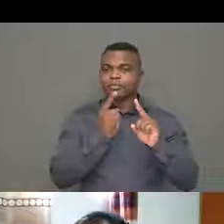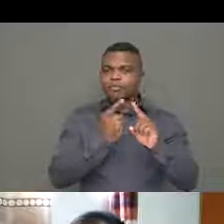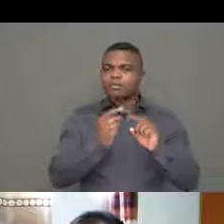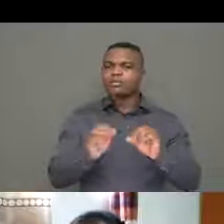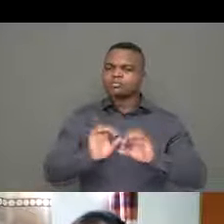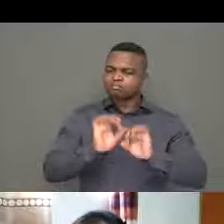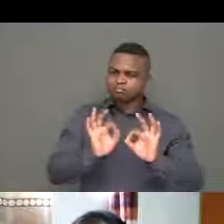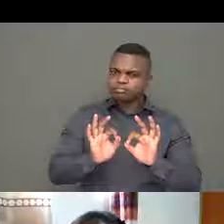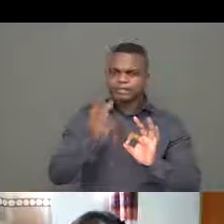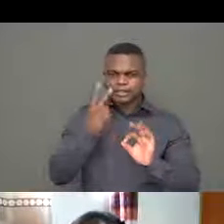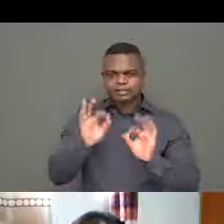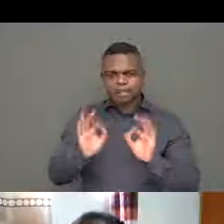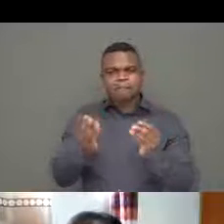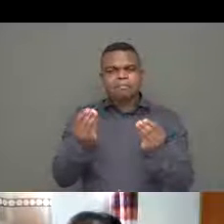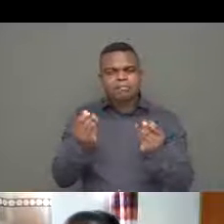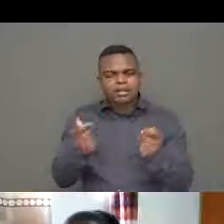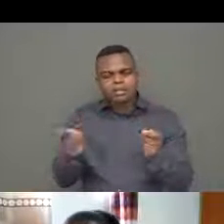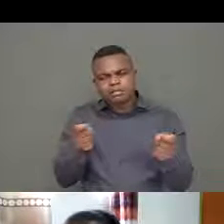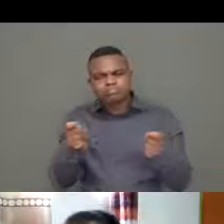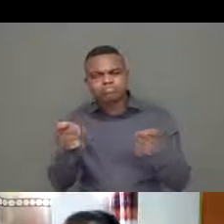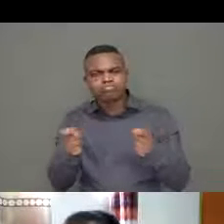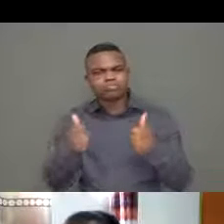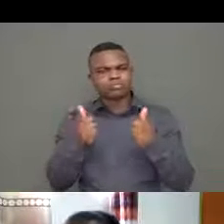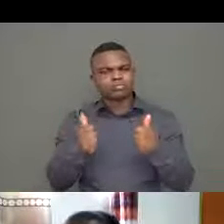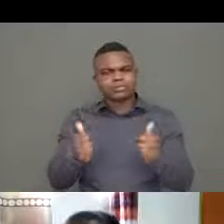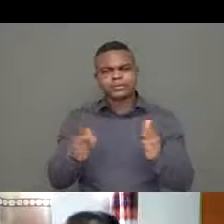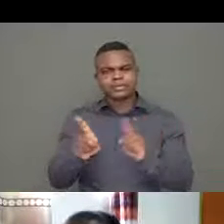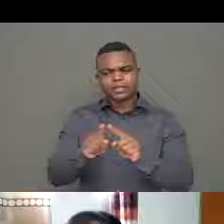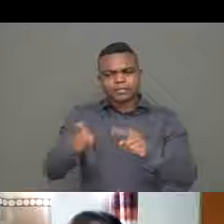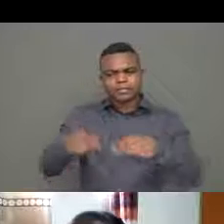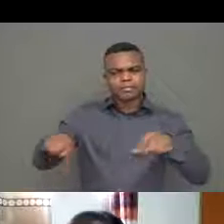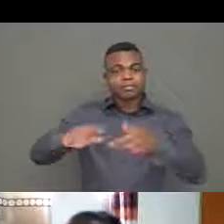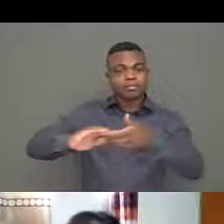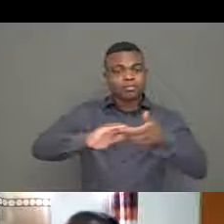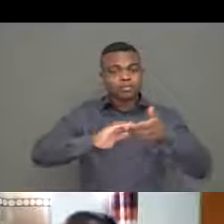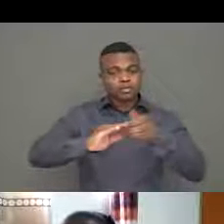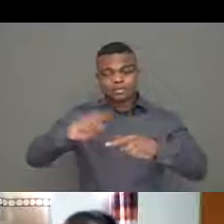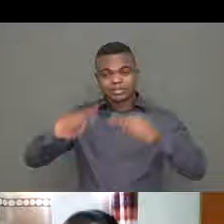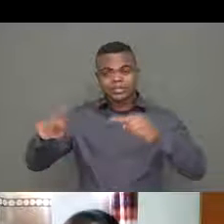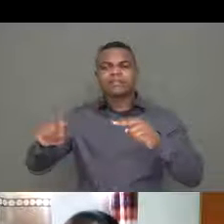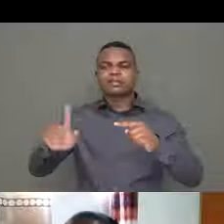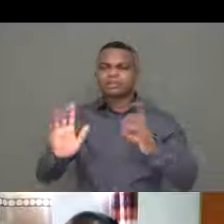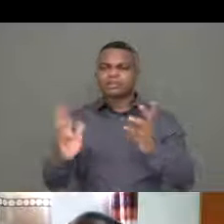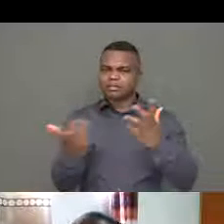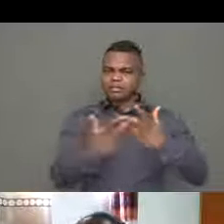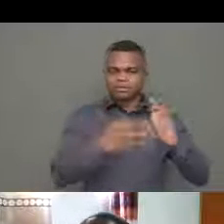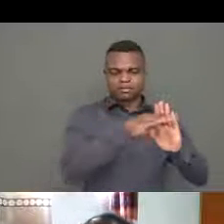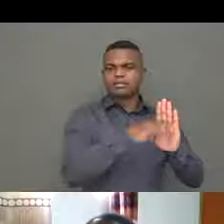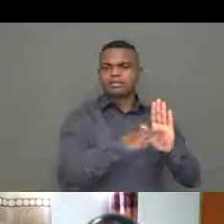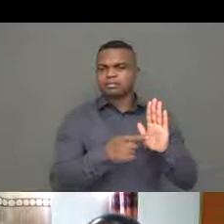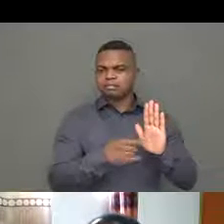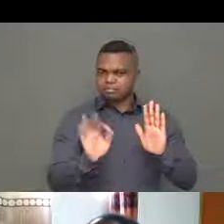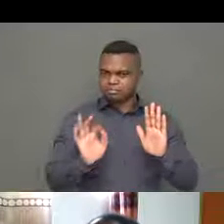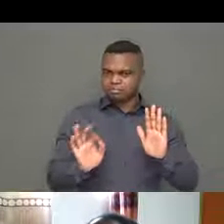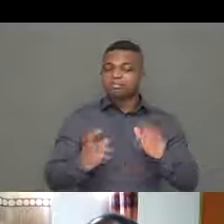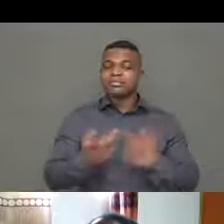and mentoring capacity. And finally, these people work as team lead in reporting, preparing